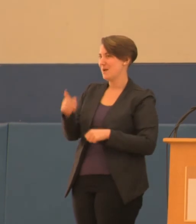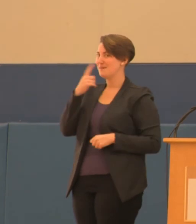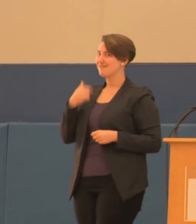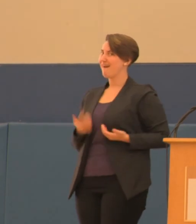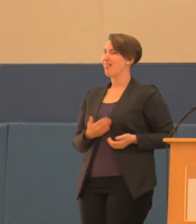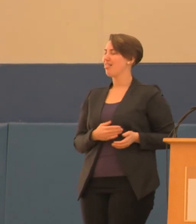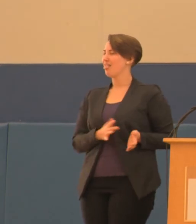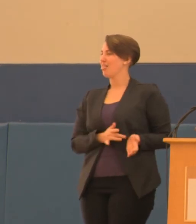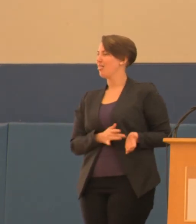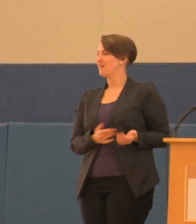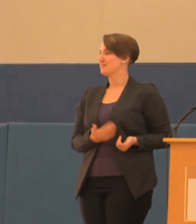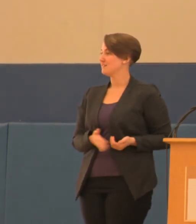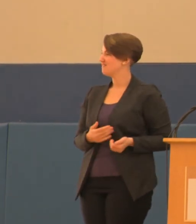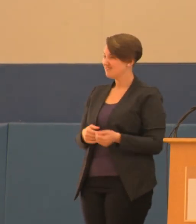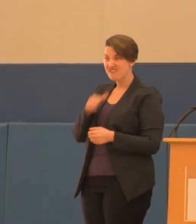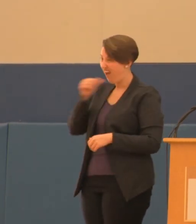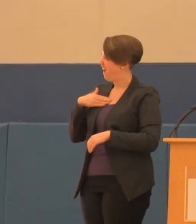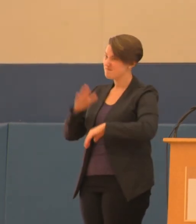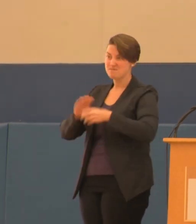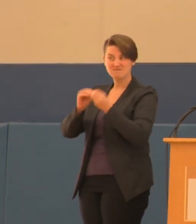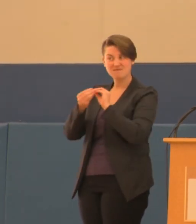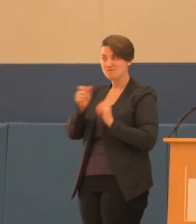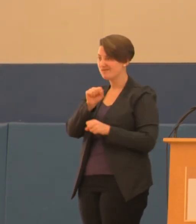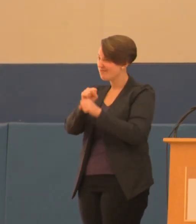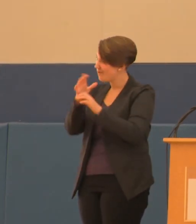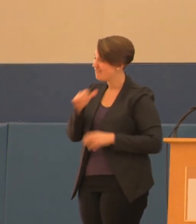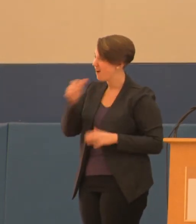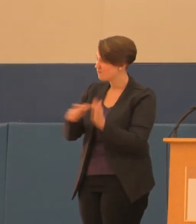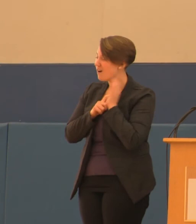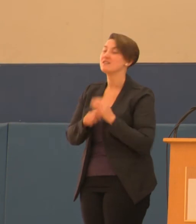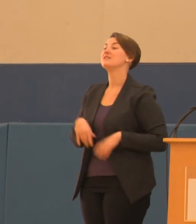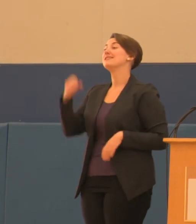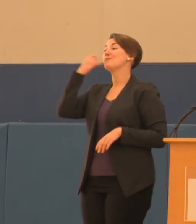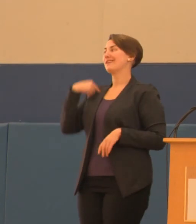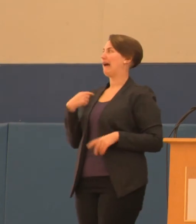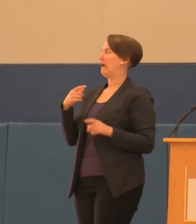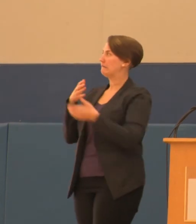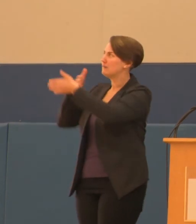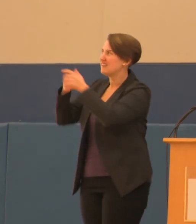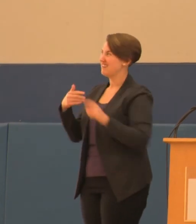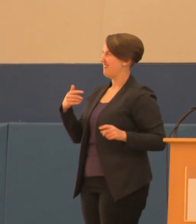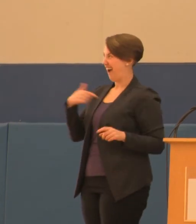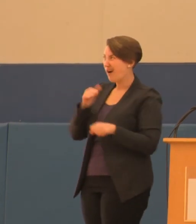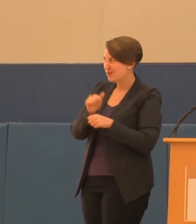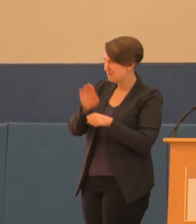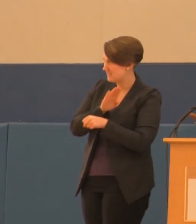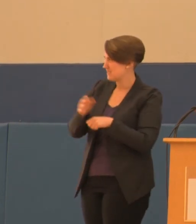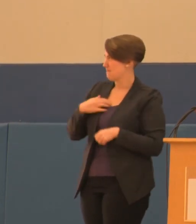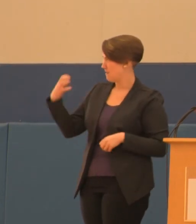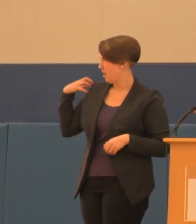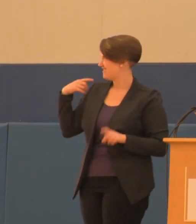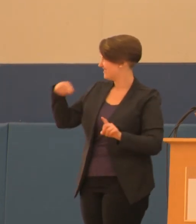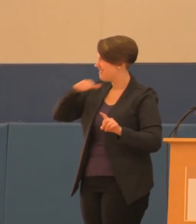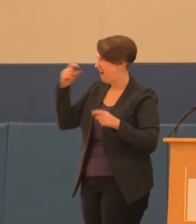away with it. You don't need a number of employees. If you come in and you say I work in a business and my boss is doing something inappropriately, that's all we